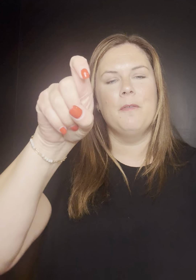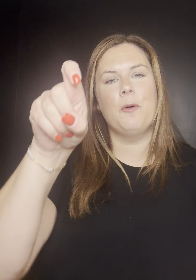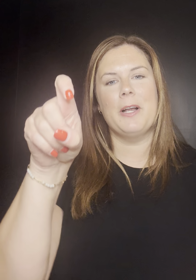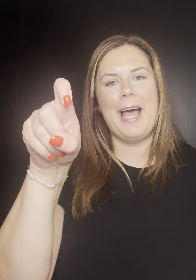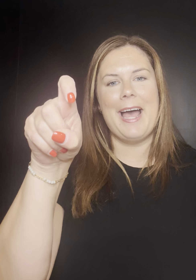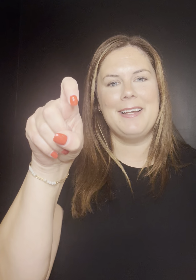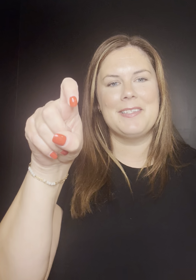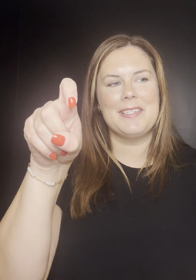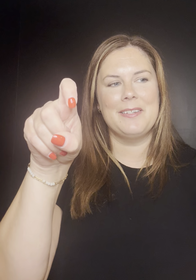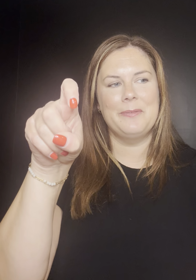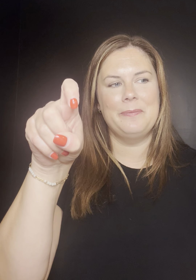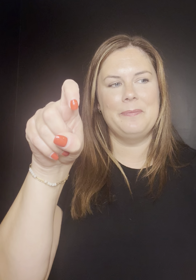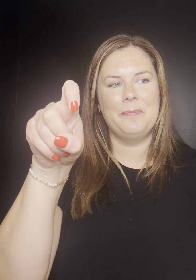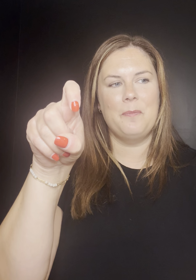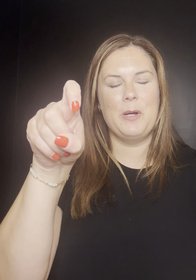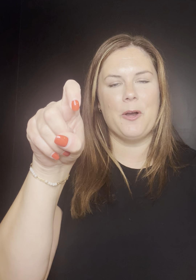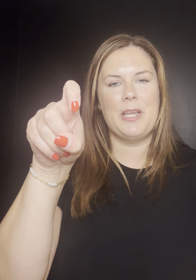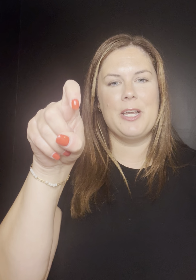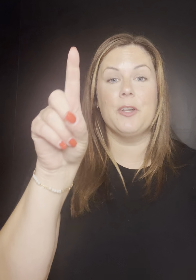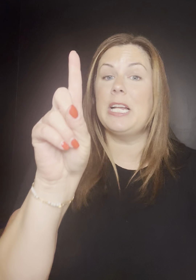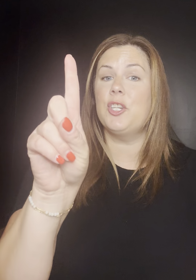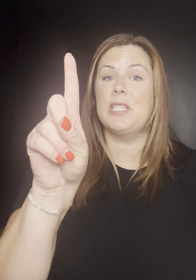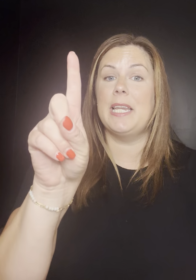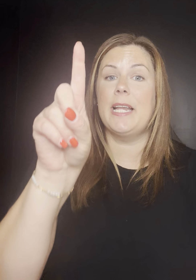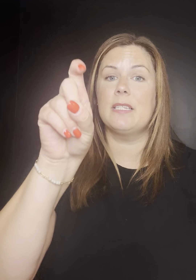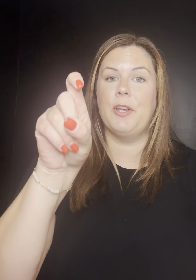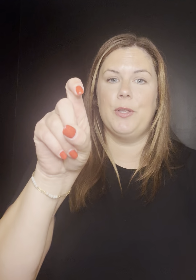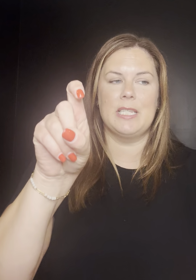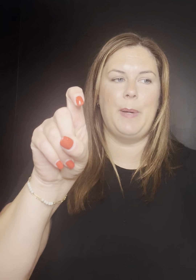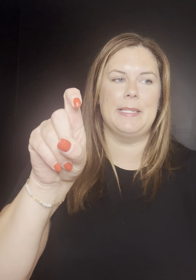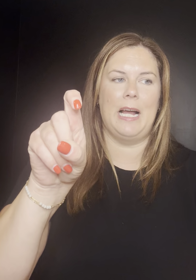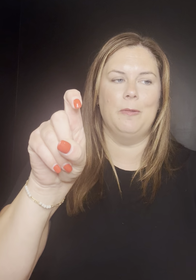For X, we are here. That's just an index finger that's bent down.